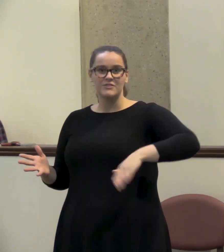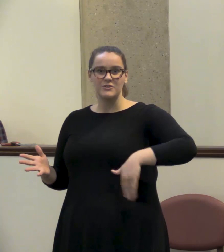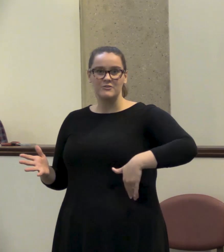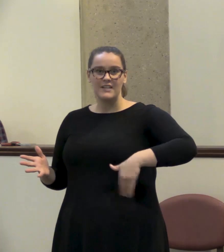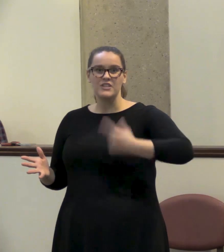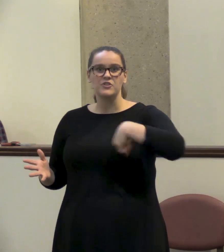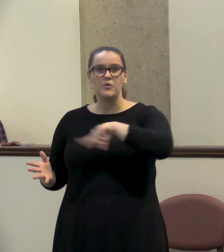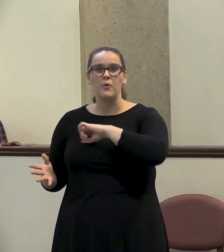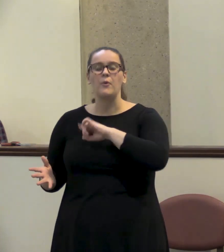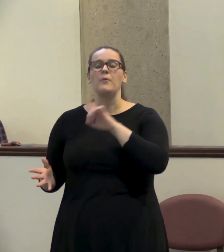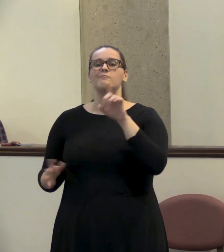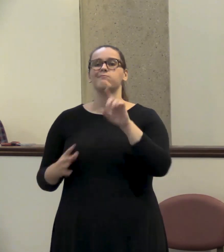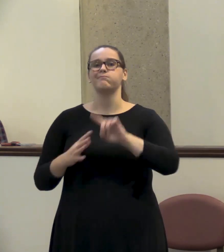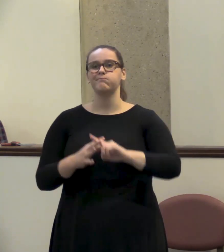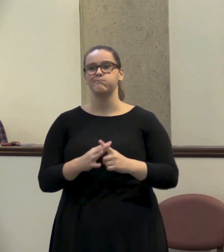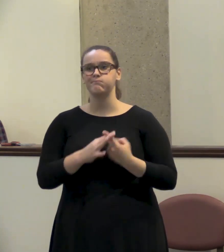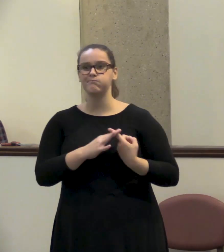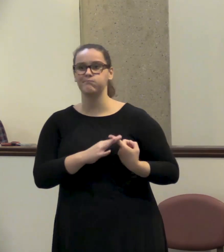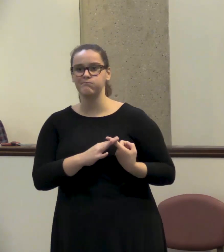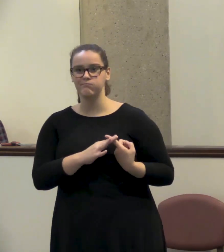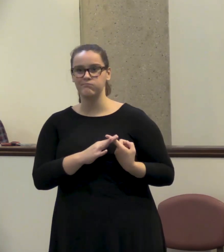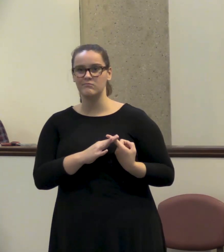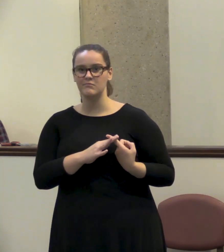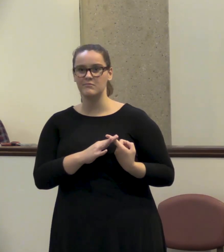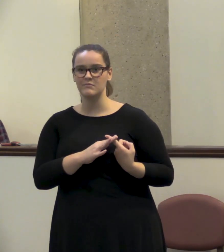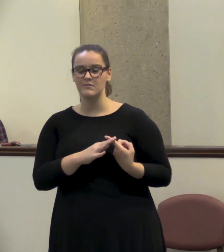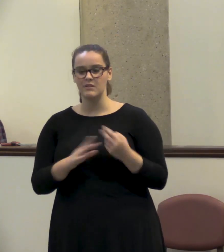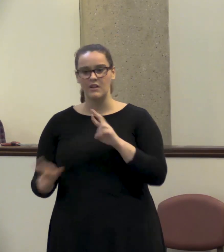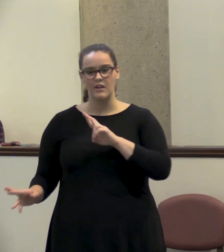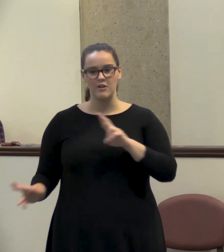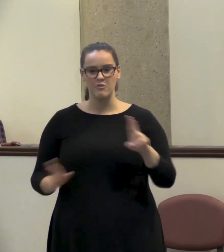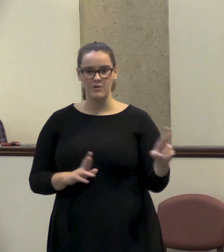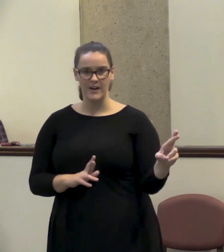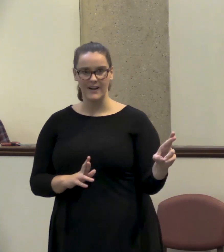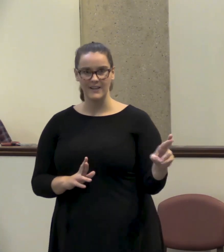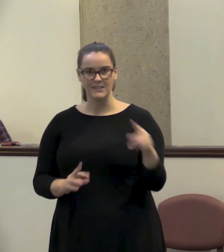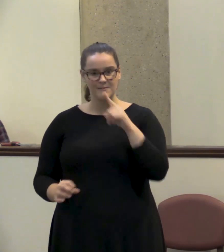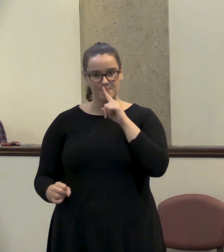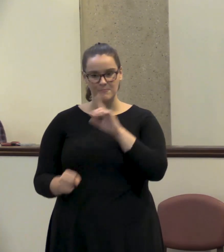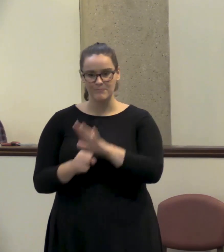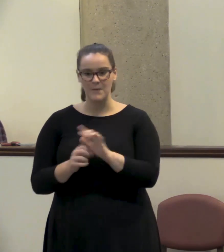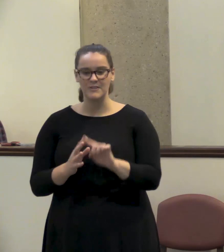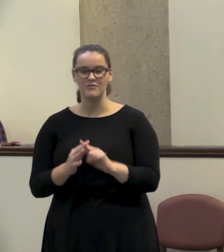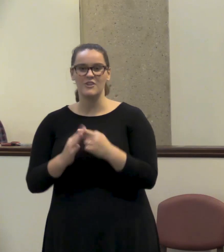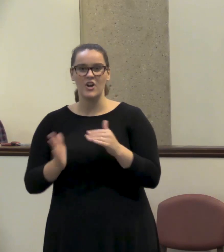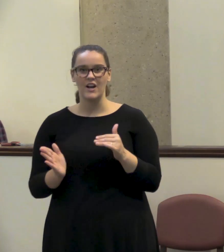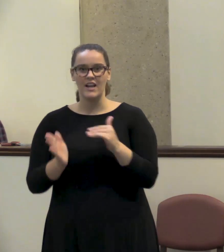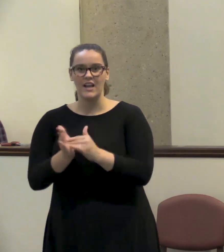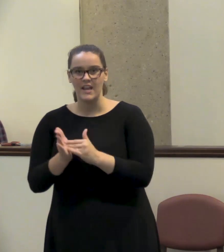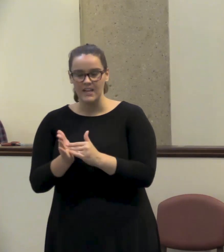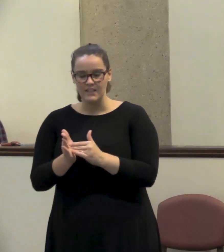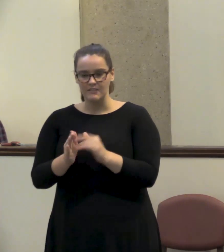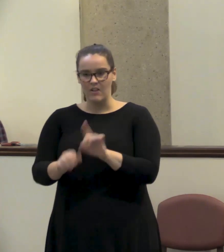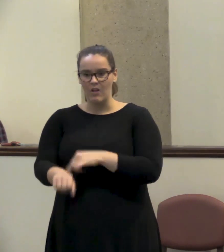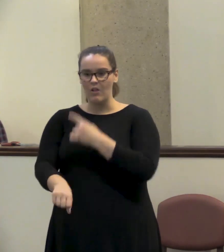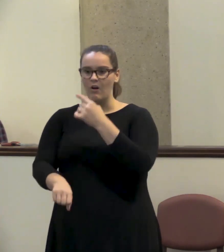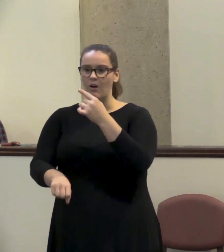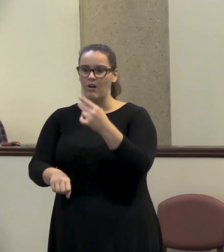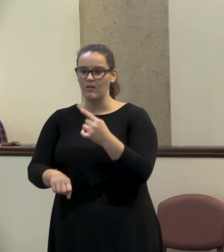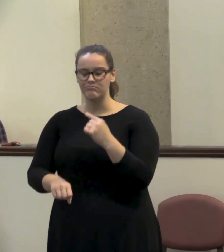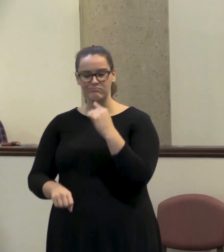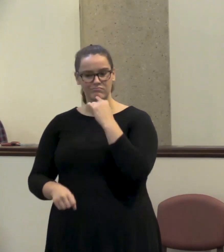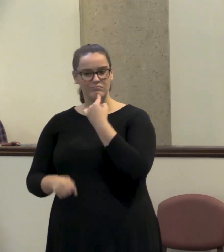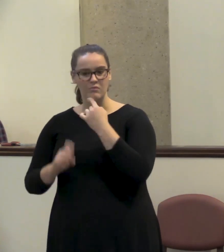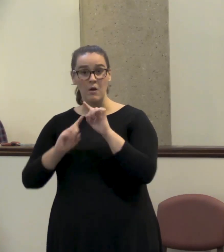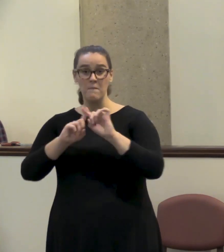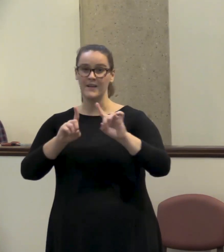begin, he said. Now let us rededicate ourselves to the long and bitter but beautiful struggle